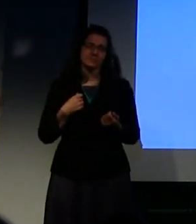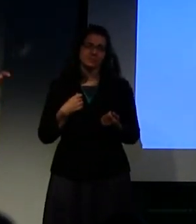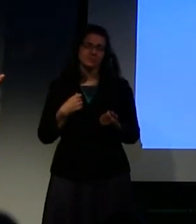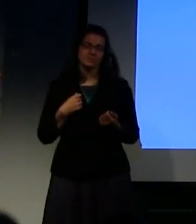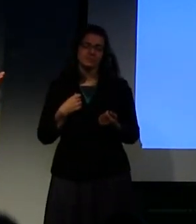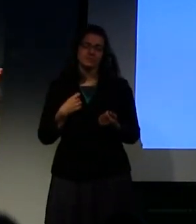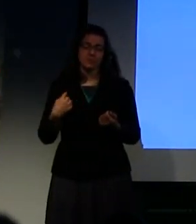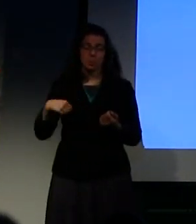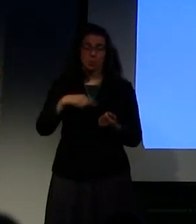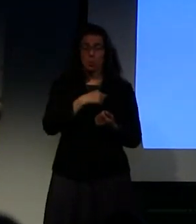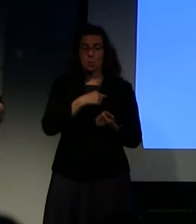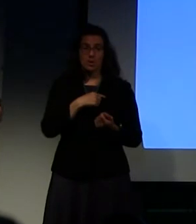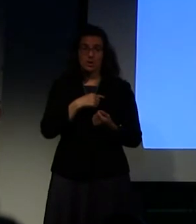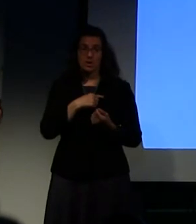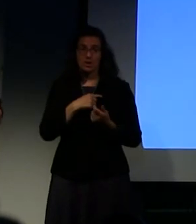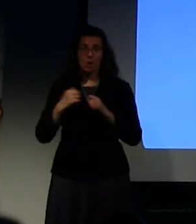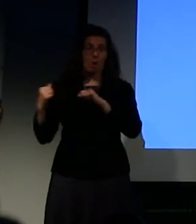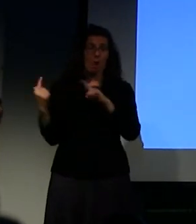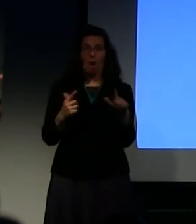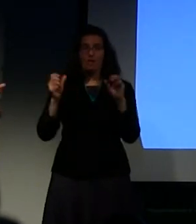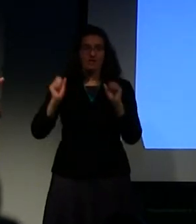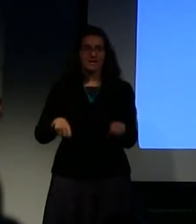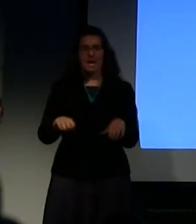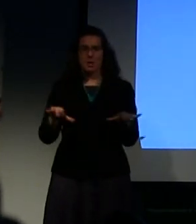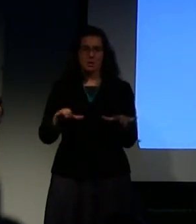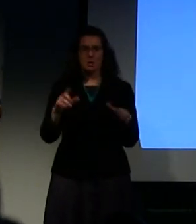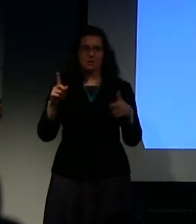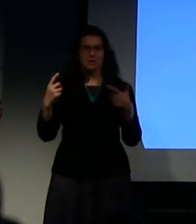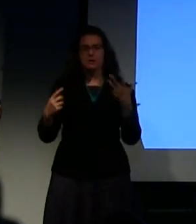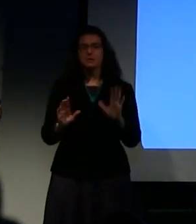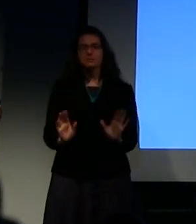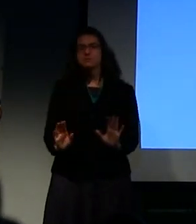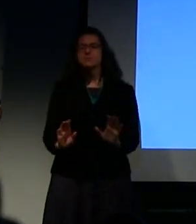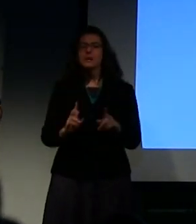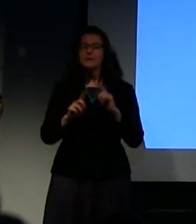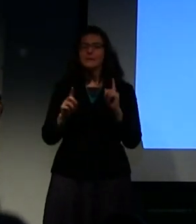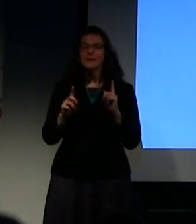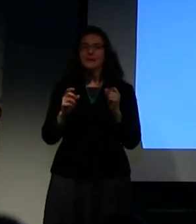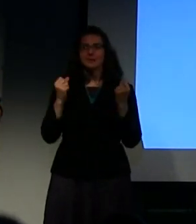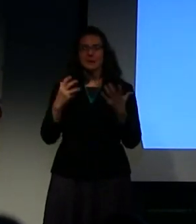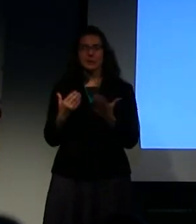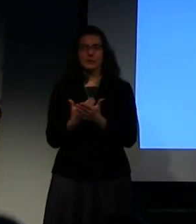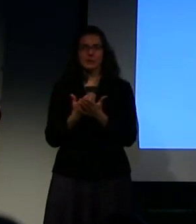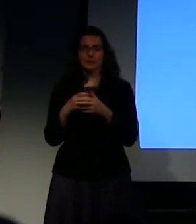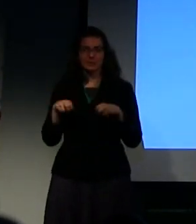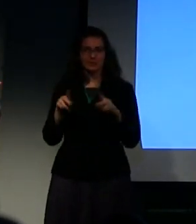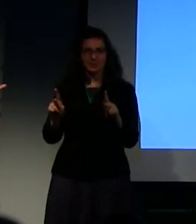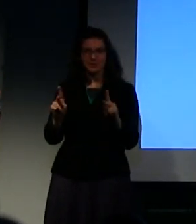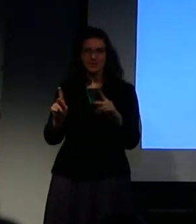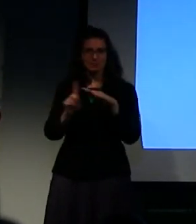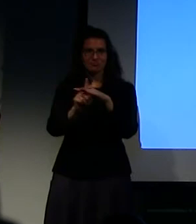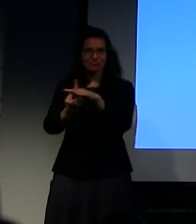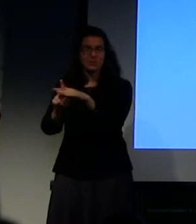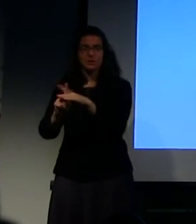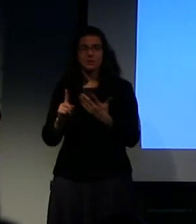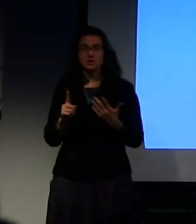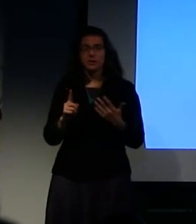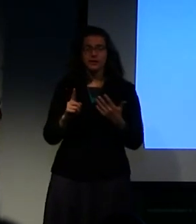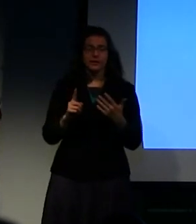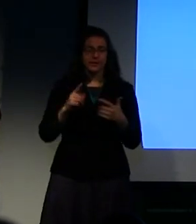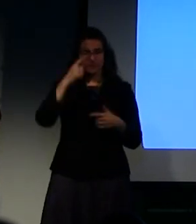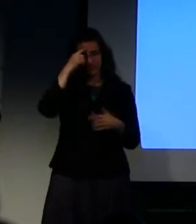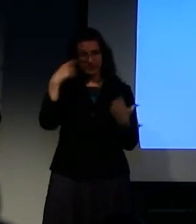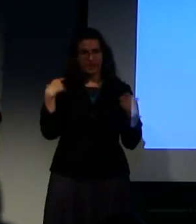to do one thing, there's a lot of newer opportunities coming around. There's mental health first aid training. I think even just being aware